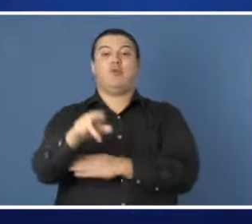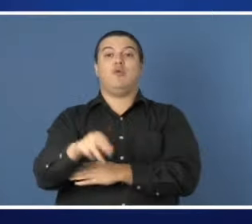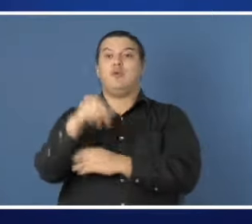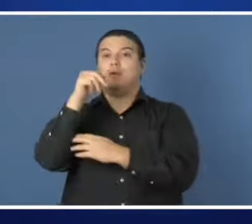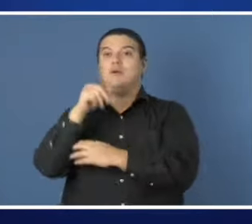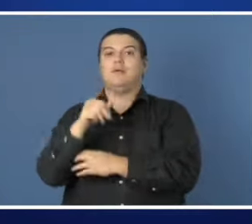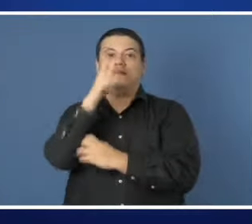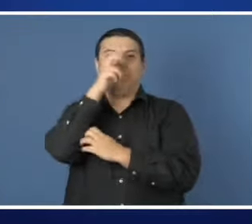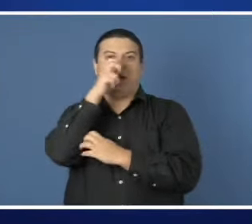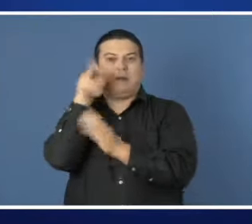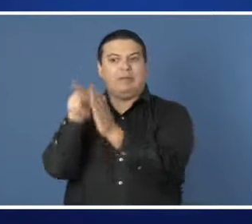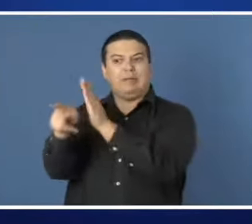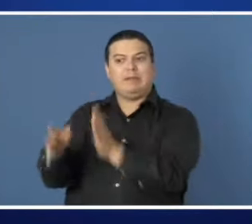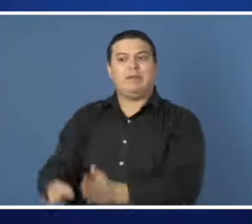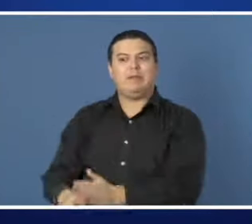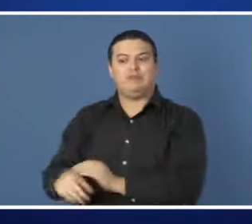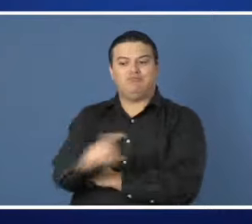open flame.